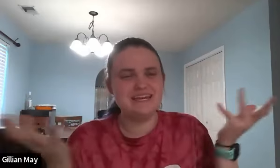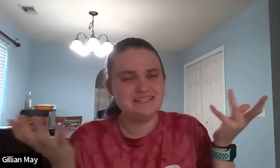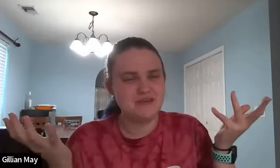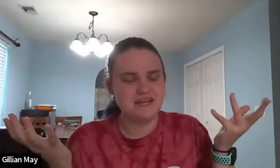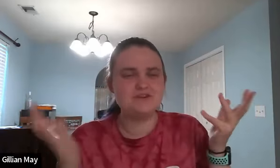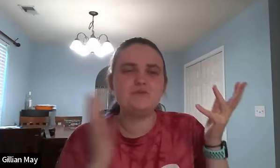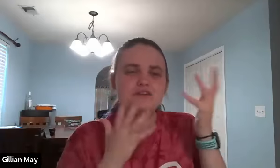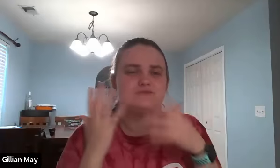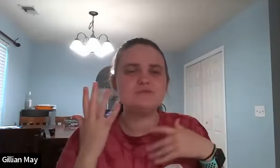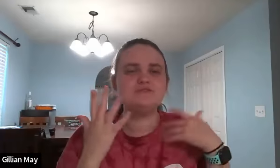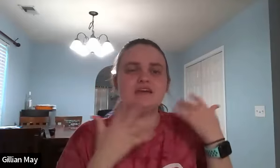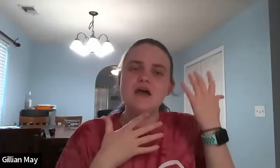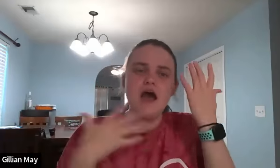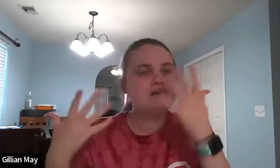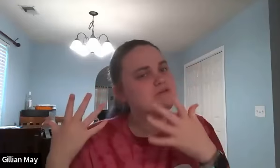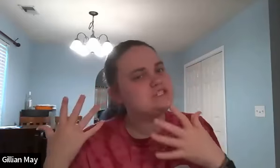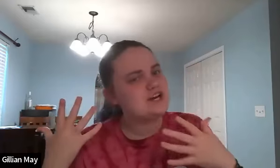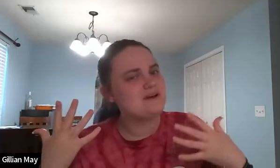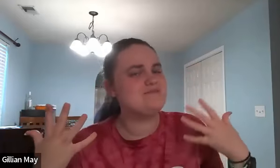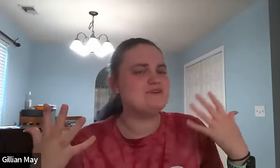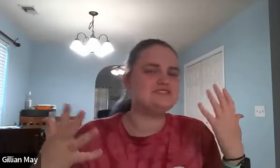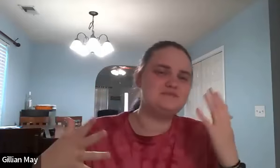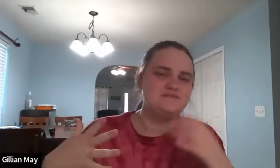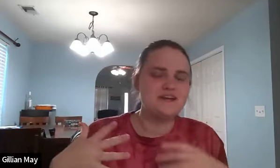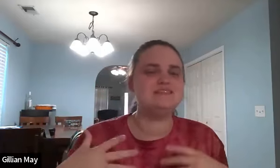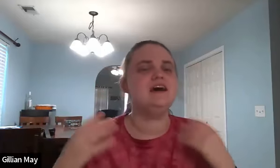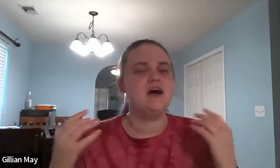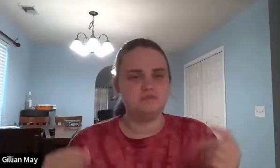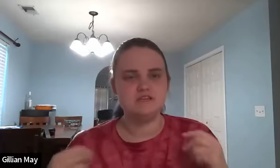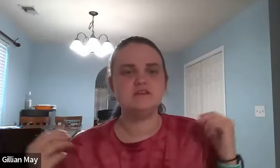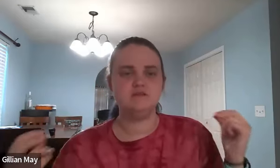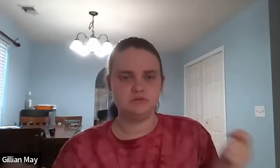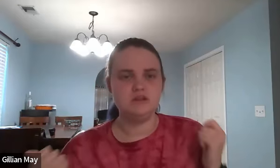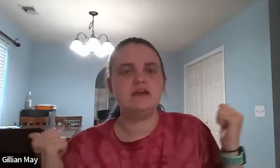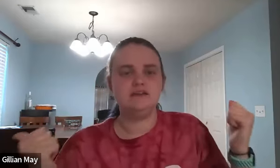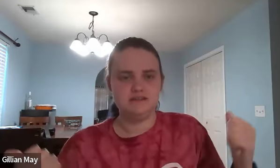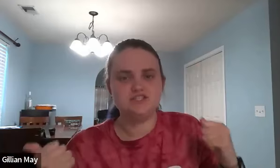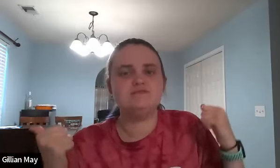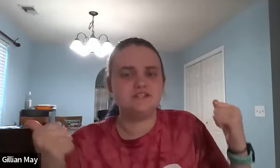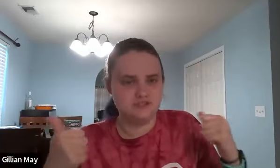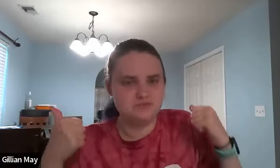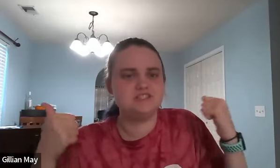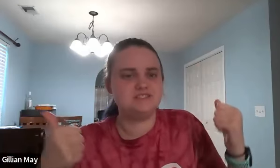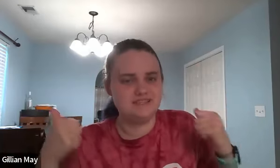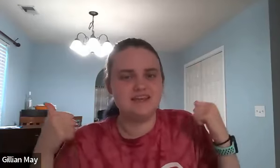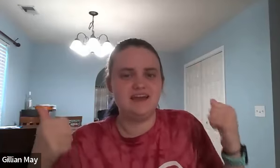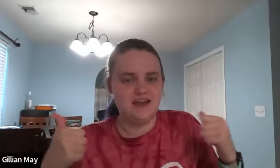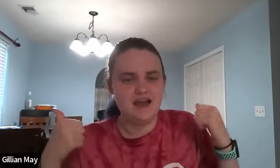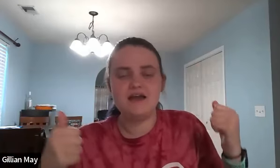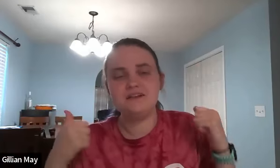takes a minute. If you're one of those people who's like, I don't always show my emotions on my face, pretend like you're in a play. Get your facial expressions. Like I lucked